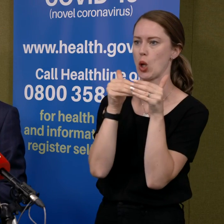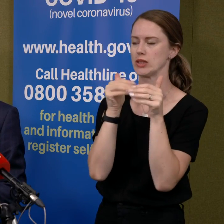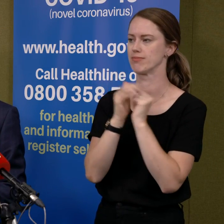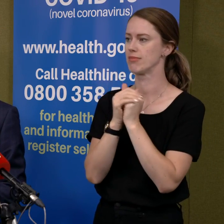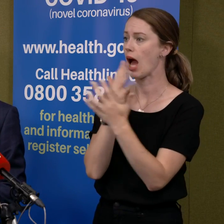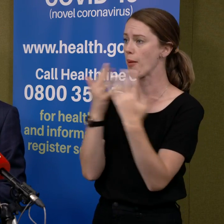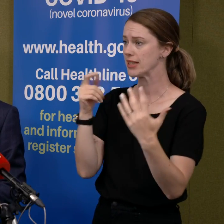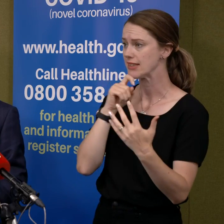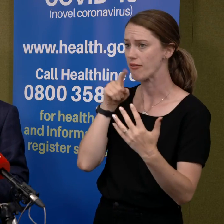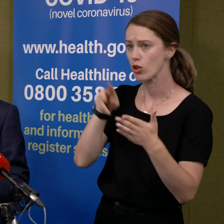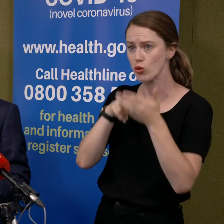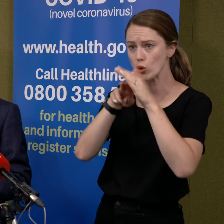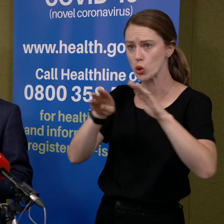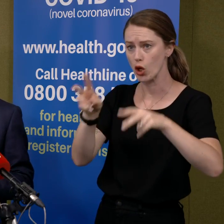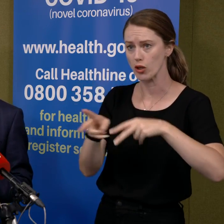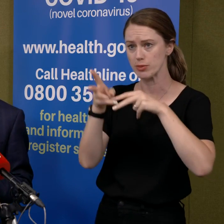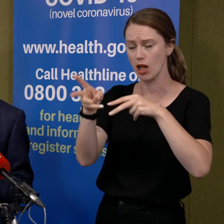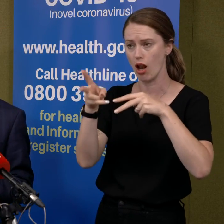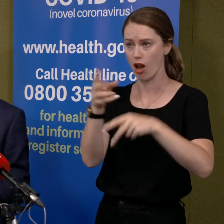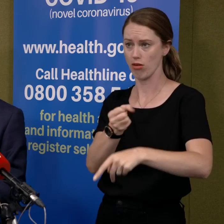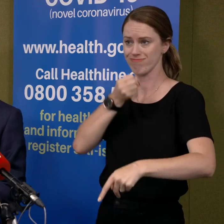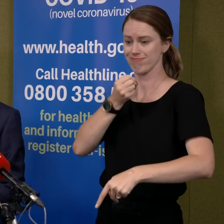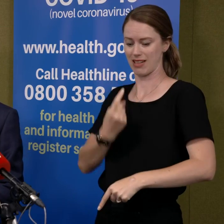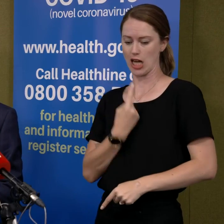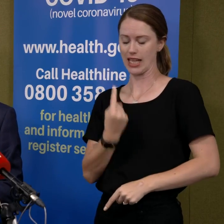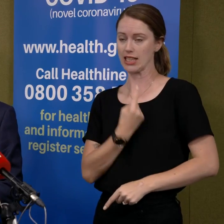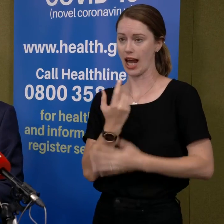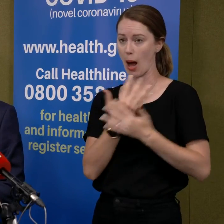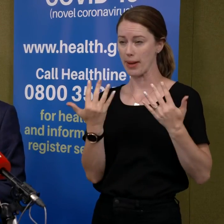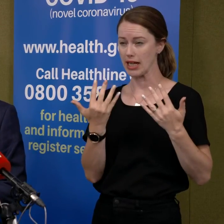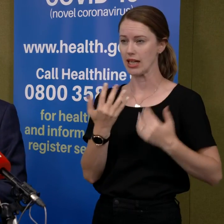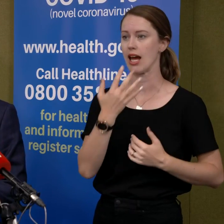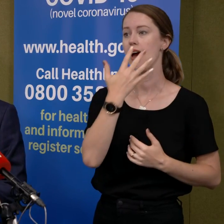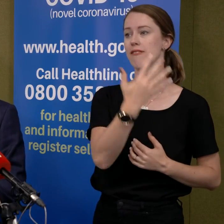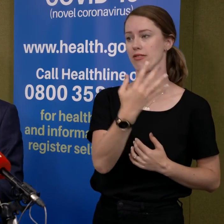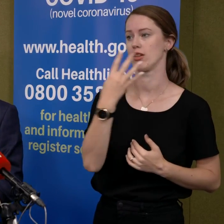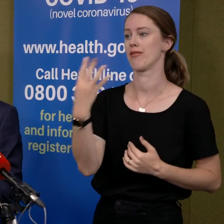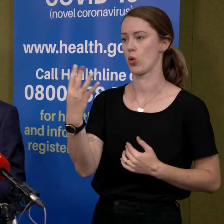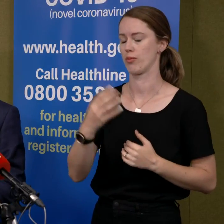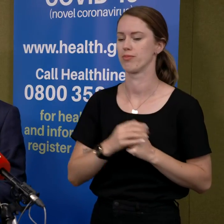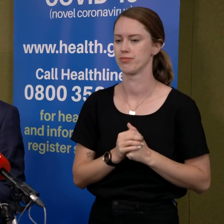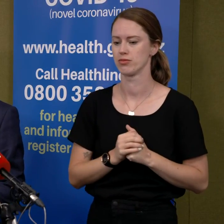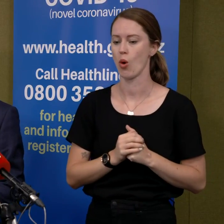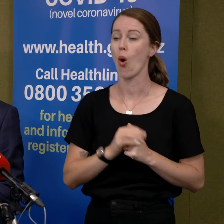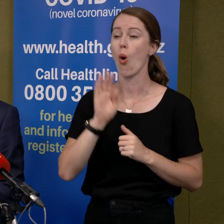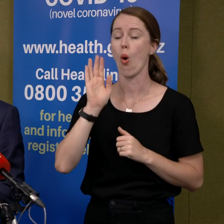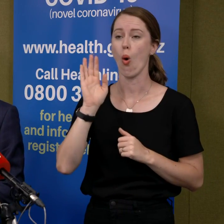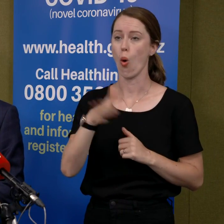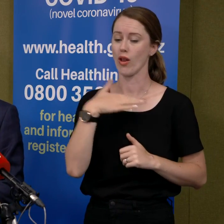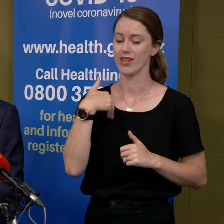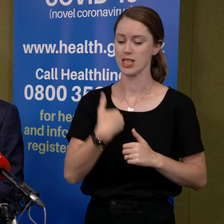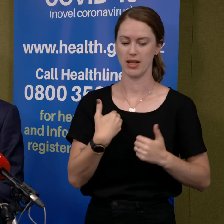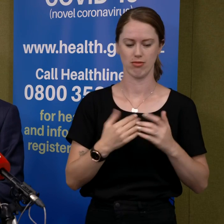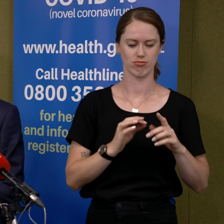number of staff who have been asked to go into self-isolation is actually 54. All will need to be